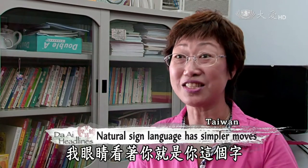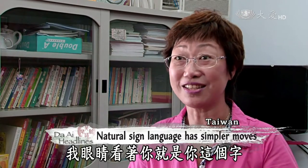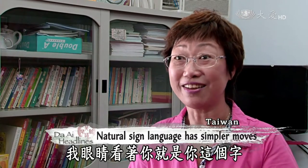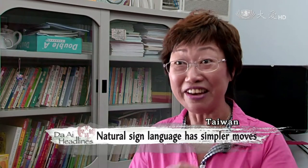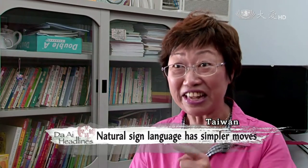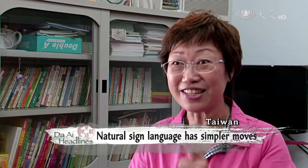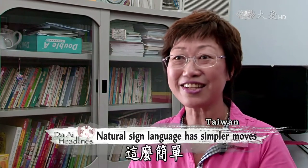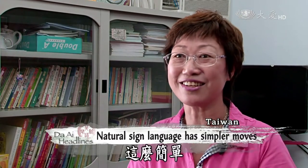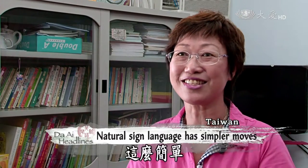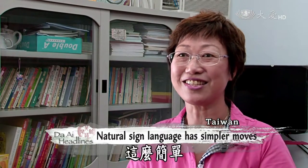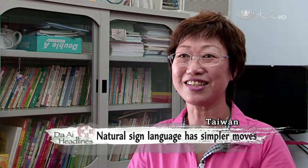someone. It's that simple.